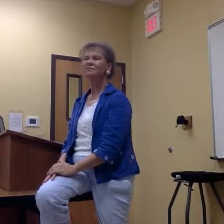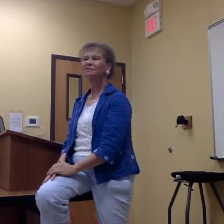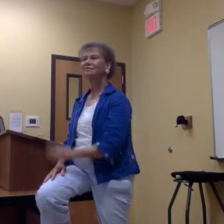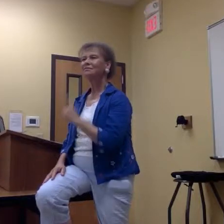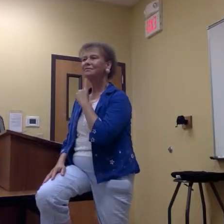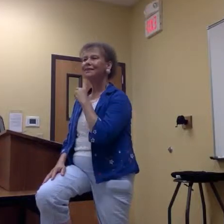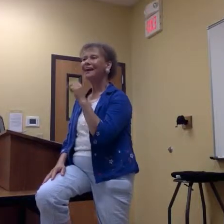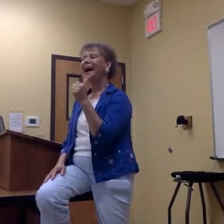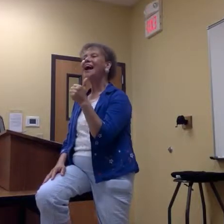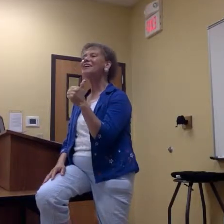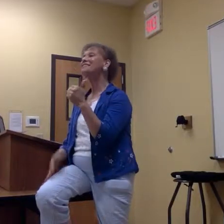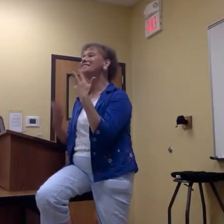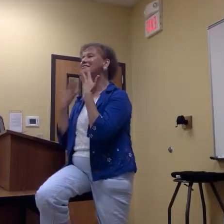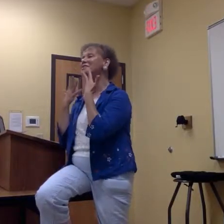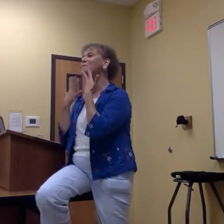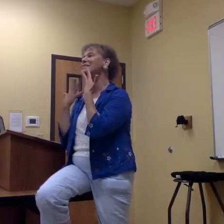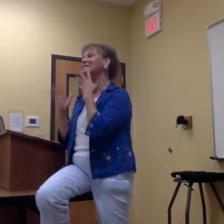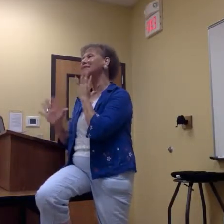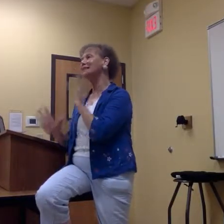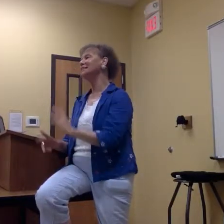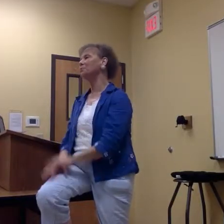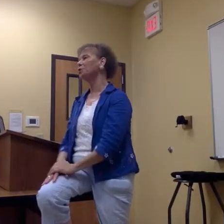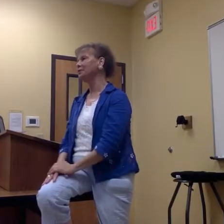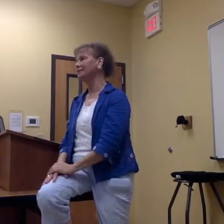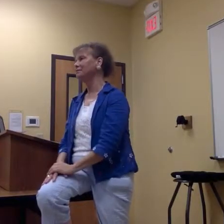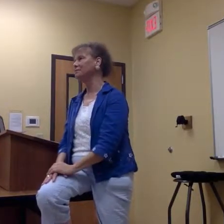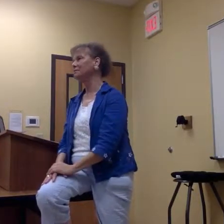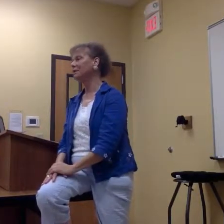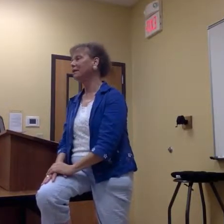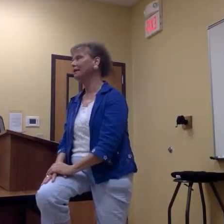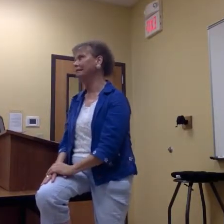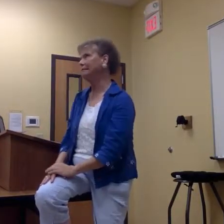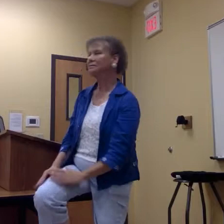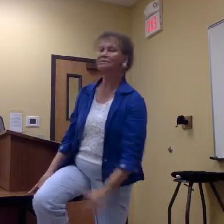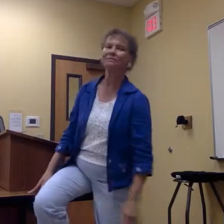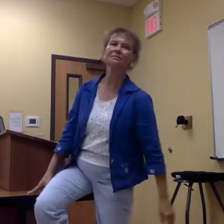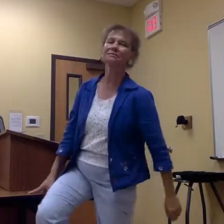To me, this indicates a person. It's for a person. All right? Like somebody's age.